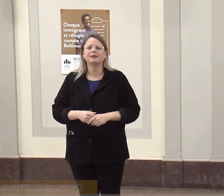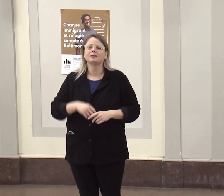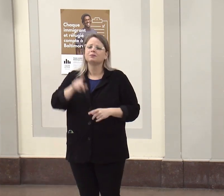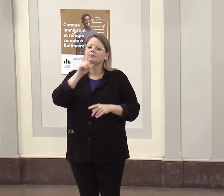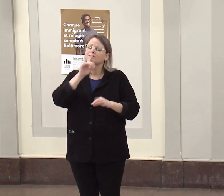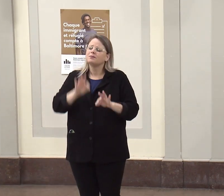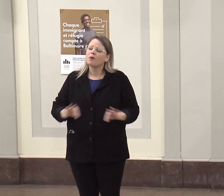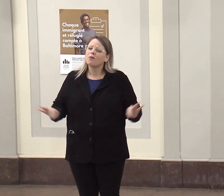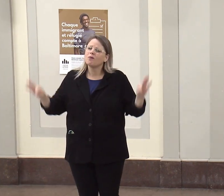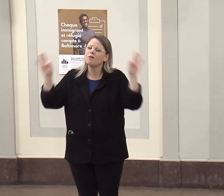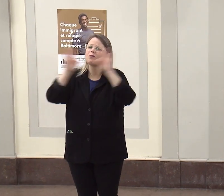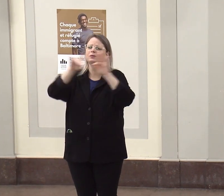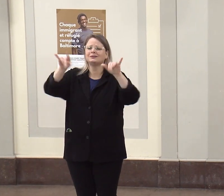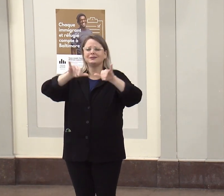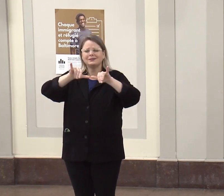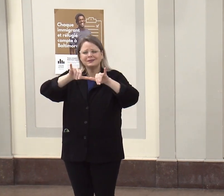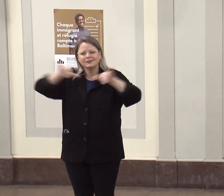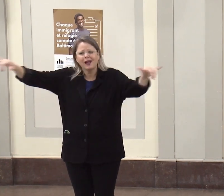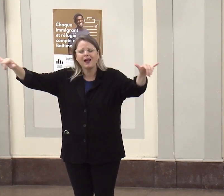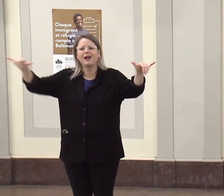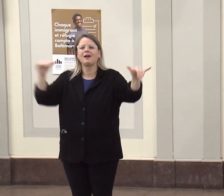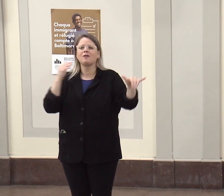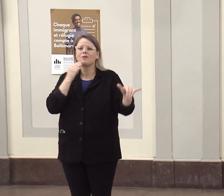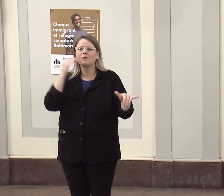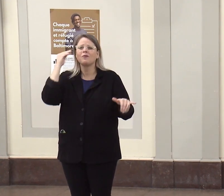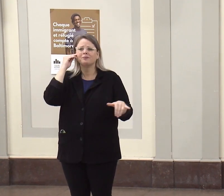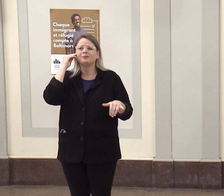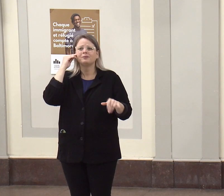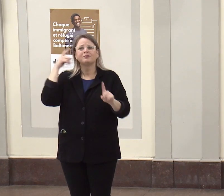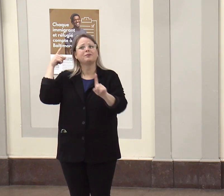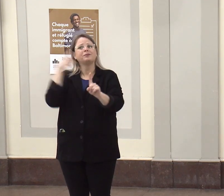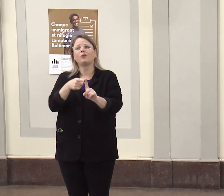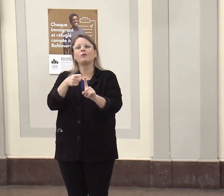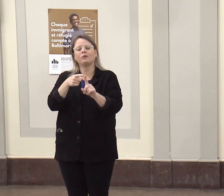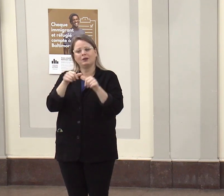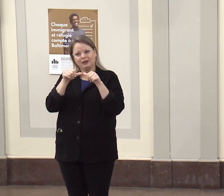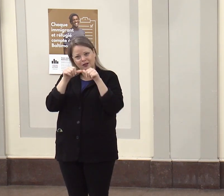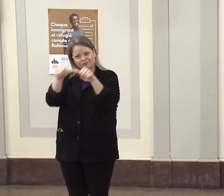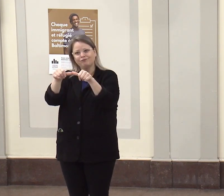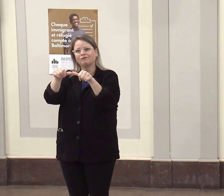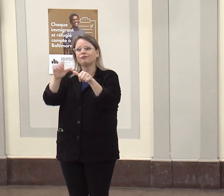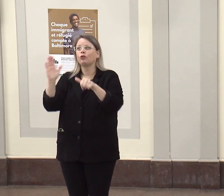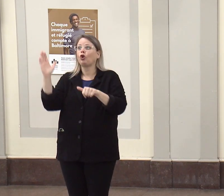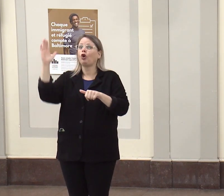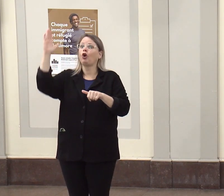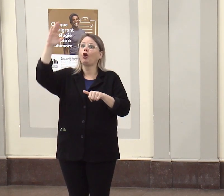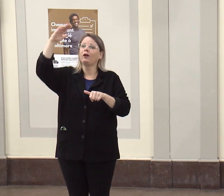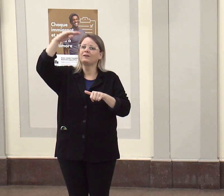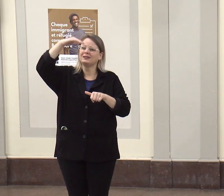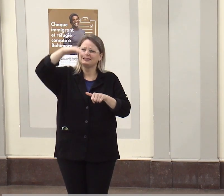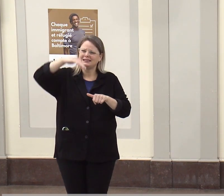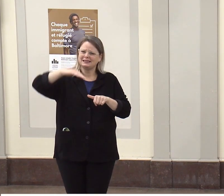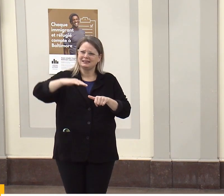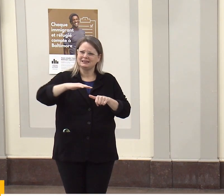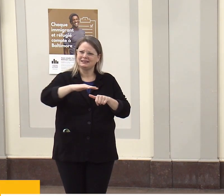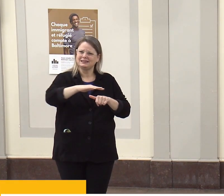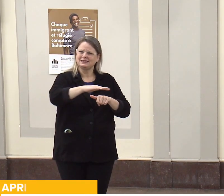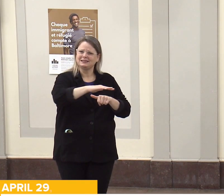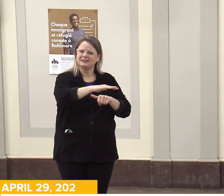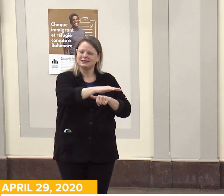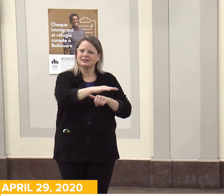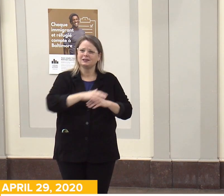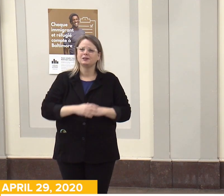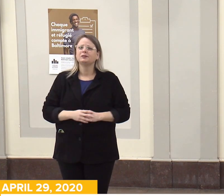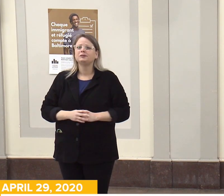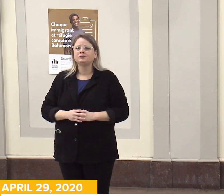mitigation practices to continue flattening the curve. Now to the business of the day. I'm happy to announce that the Department of Planning